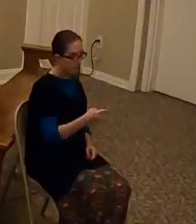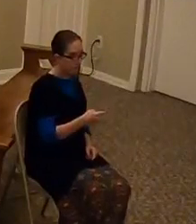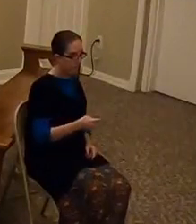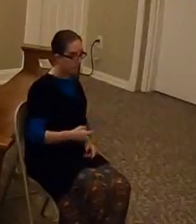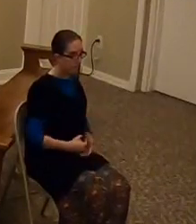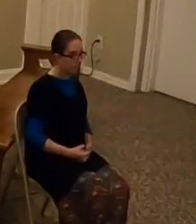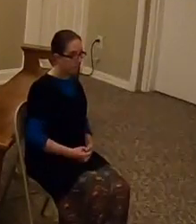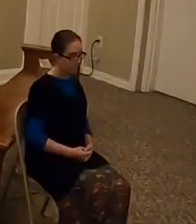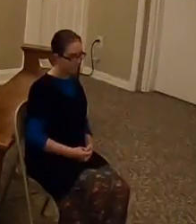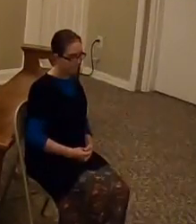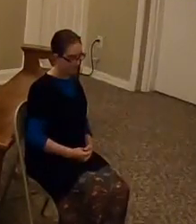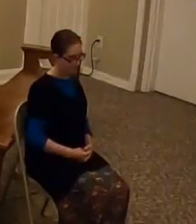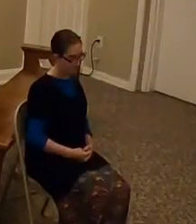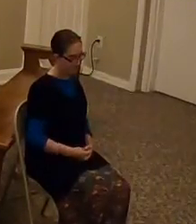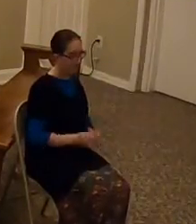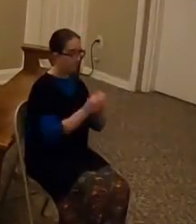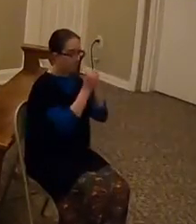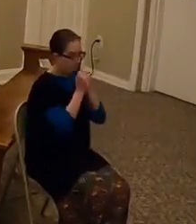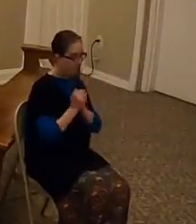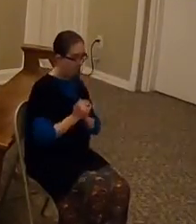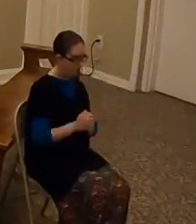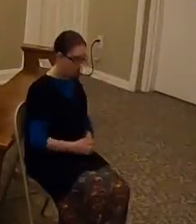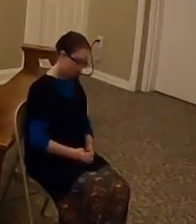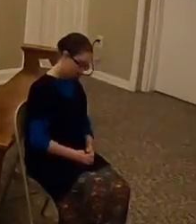Lord. Amen.